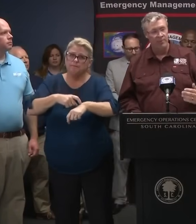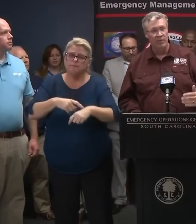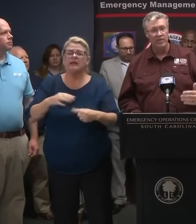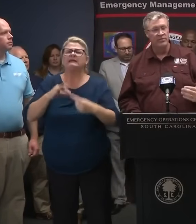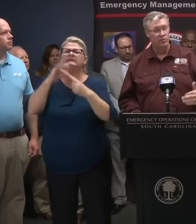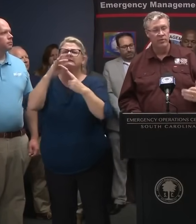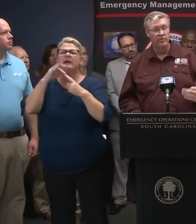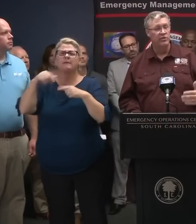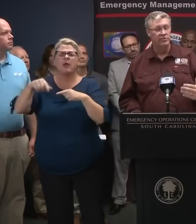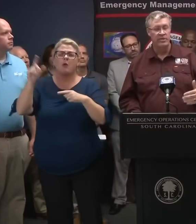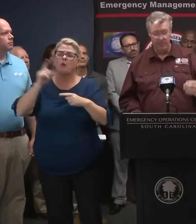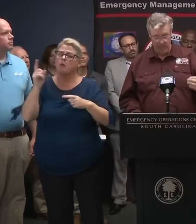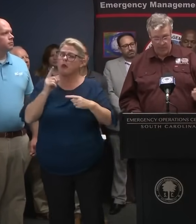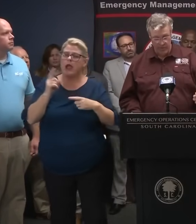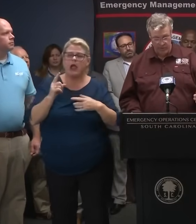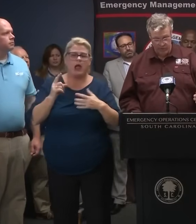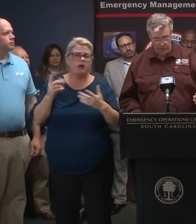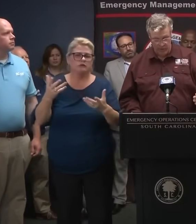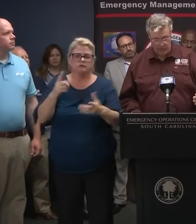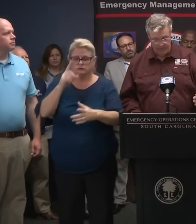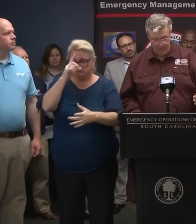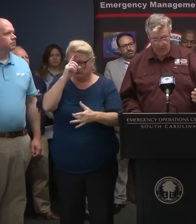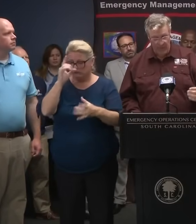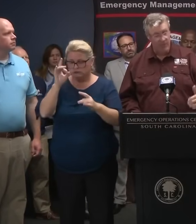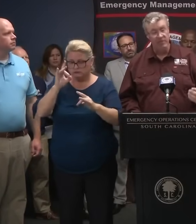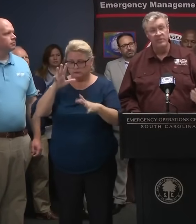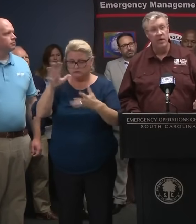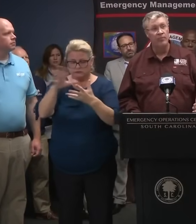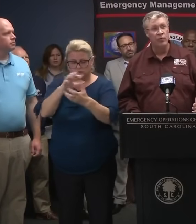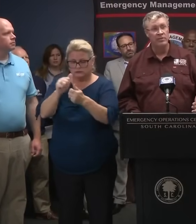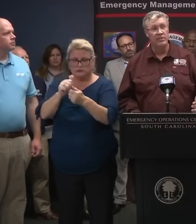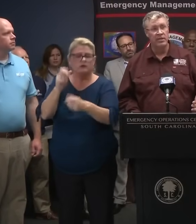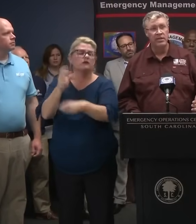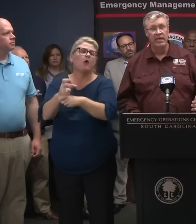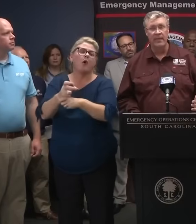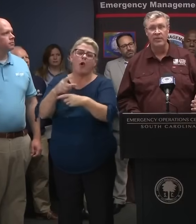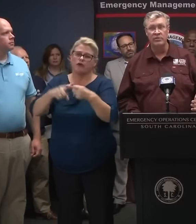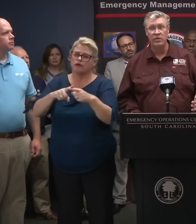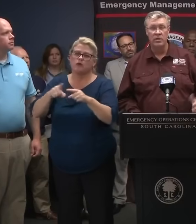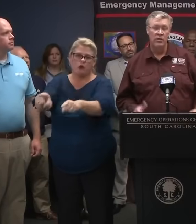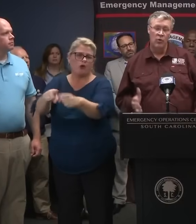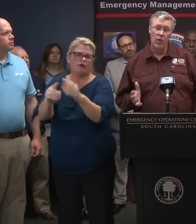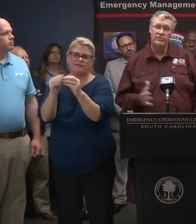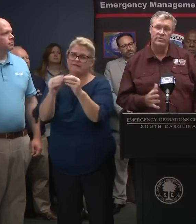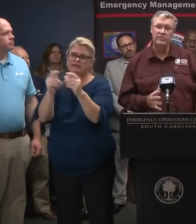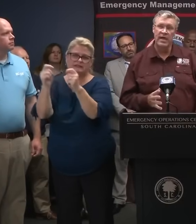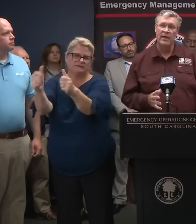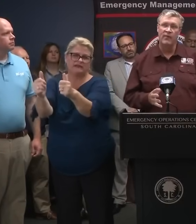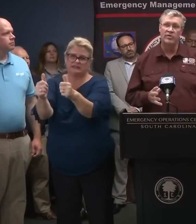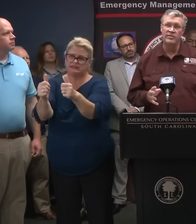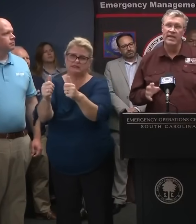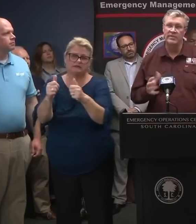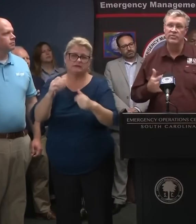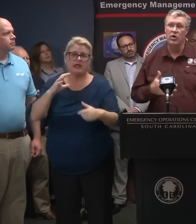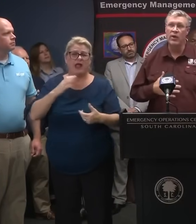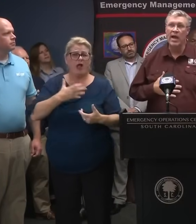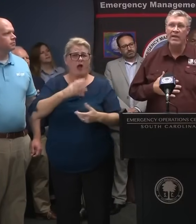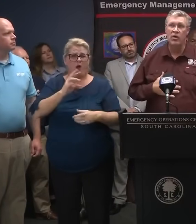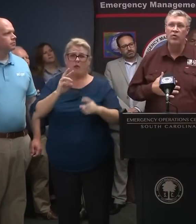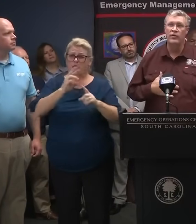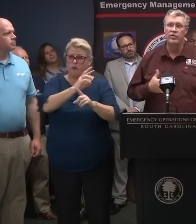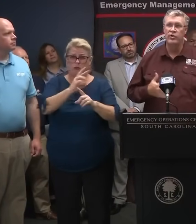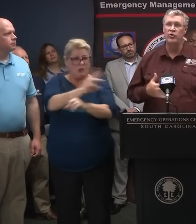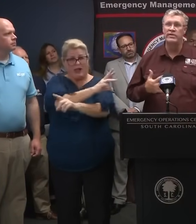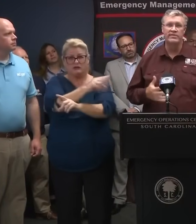very limited places where there just is utter destruction. This is unprecedented damage. The western side of our state saw what